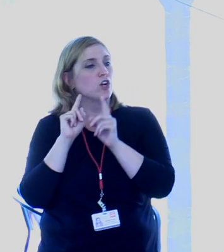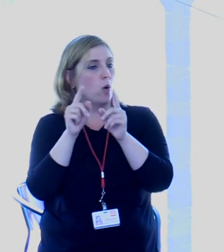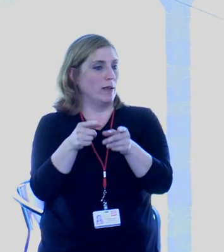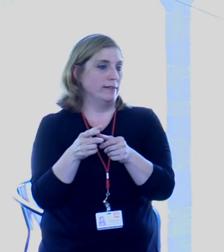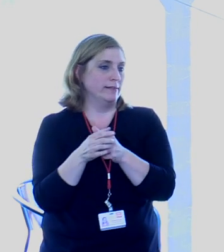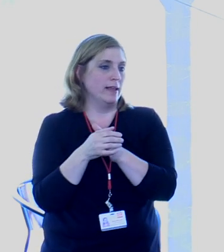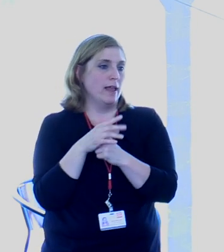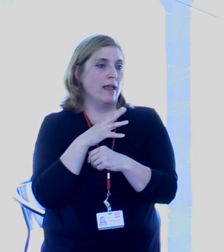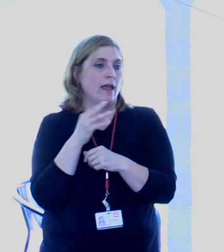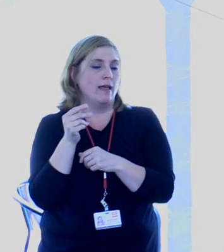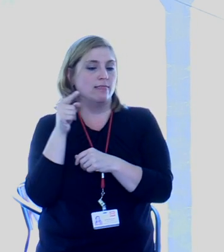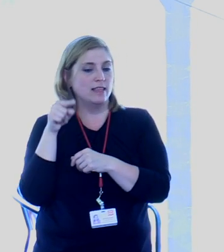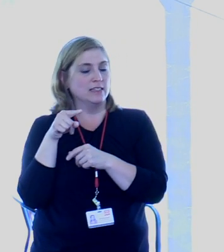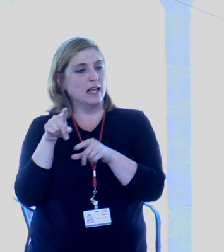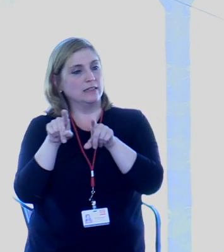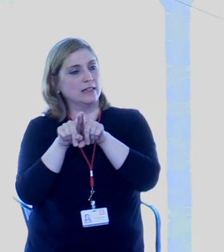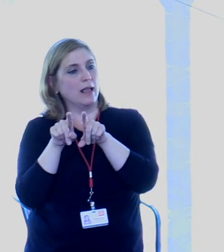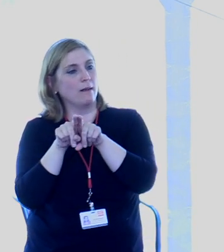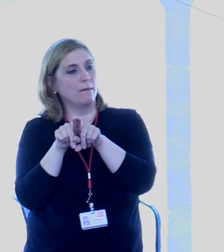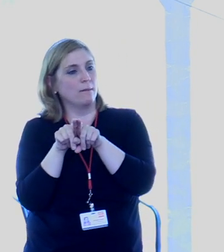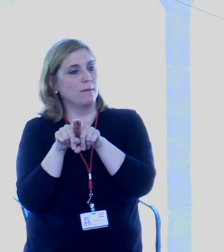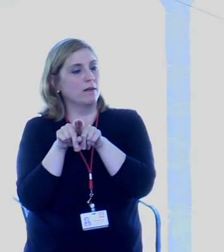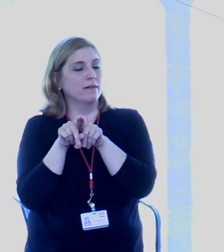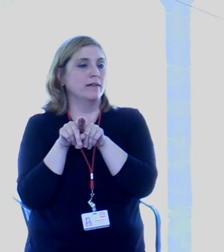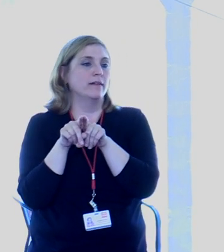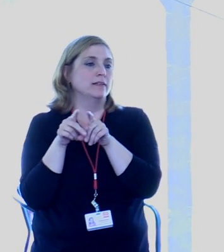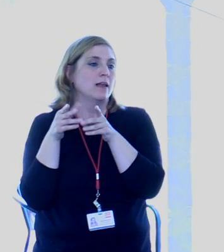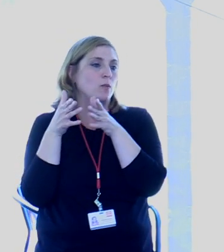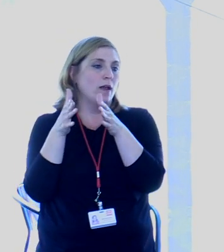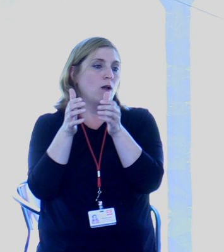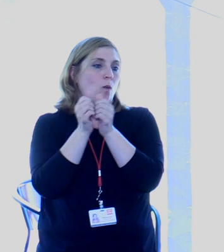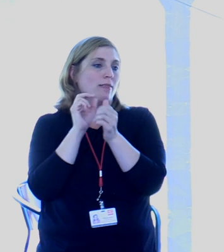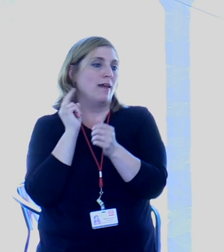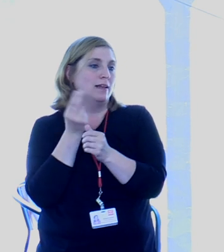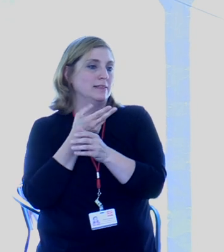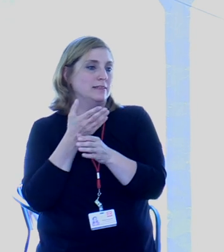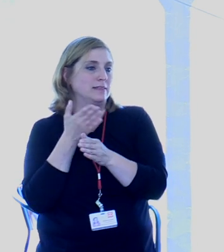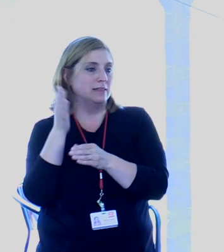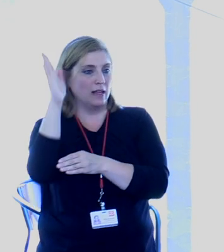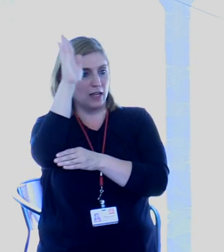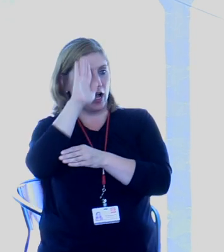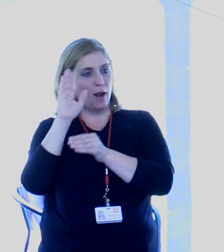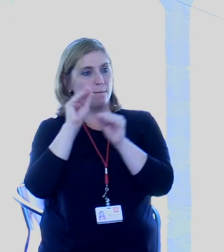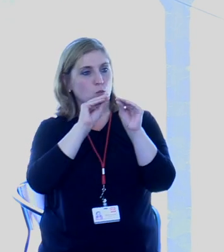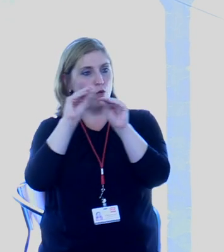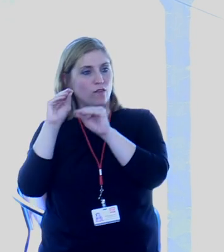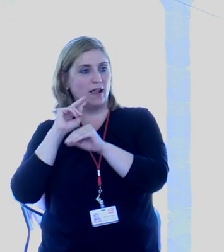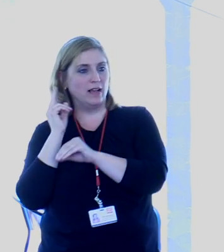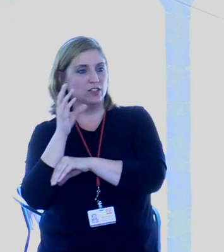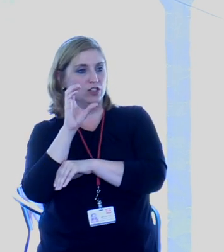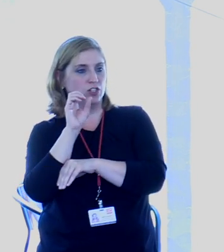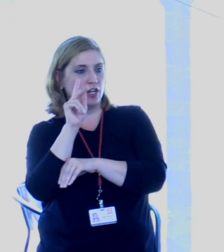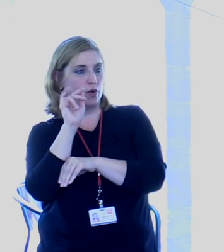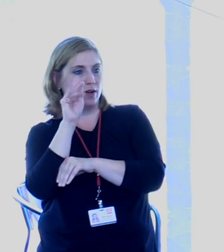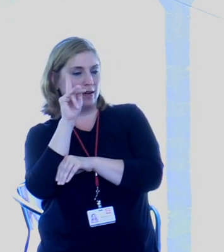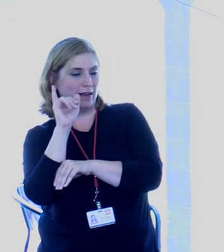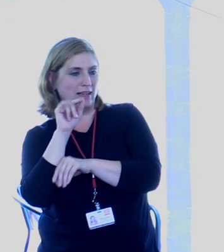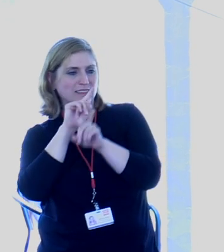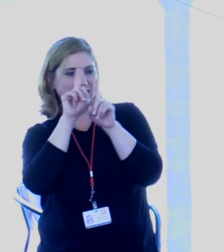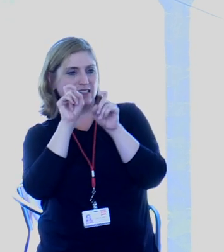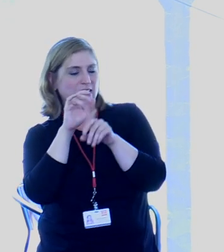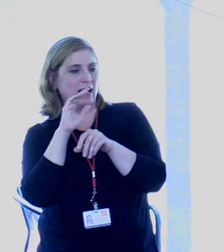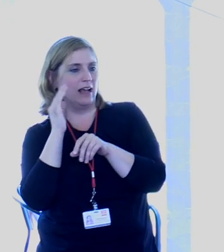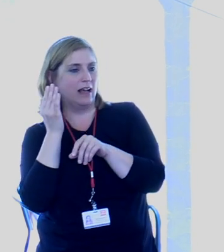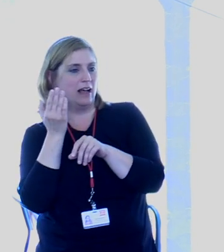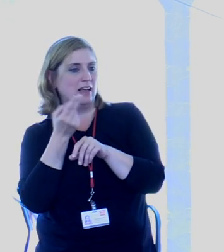Okay, and this is the same way with us. God is moving us to charity. He's testing us